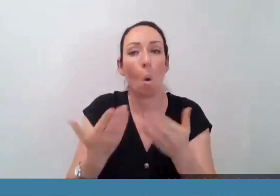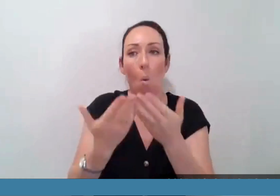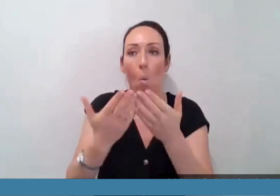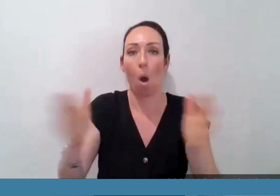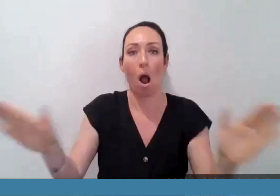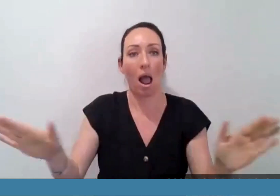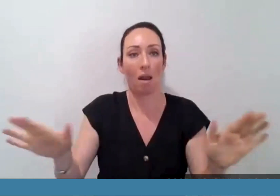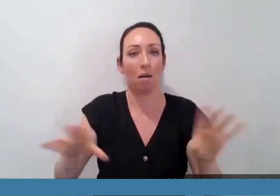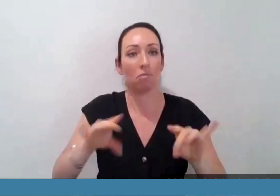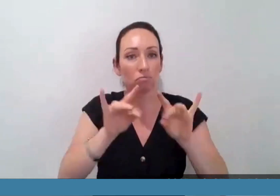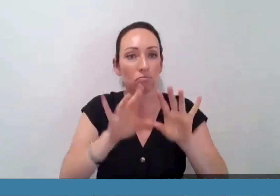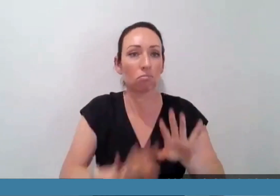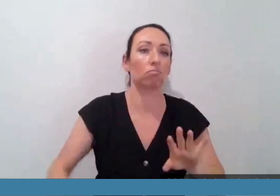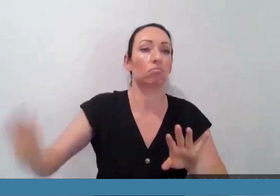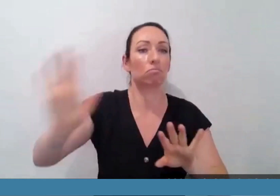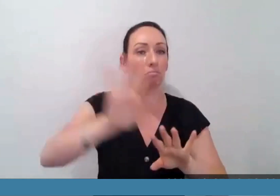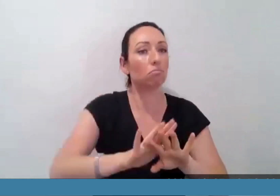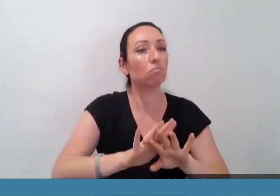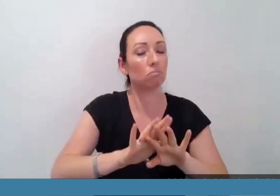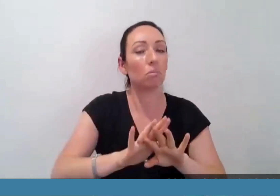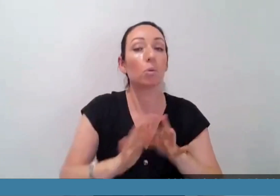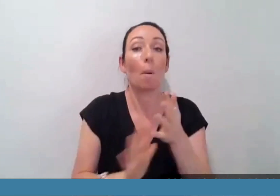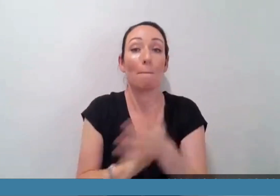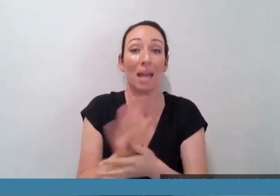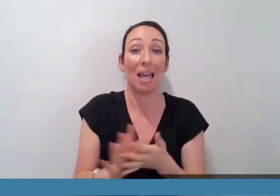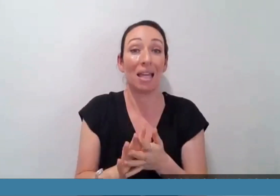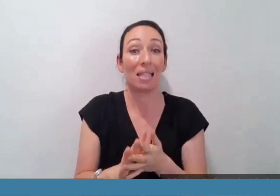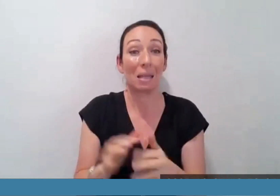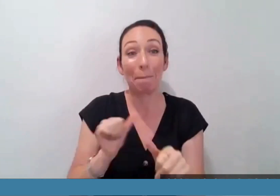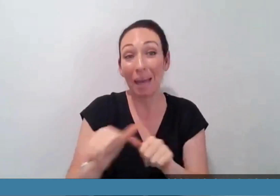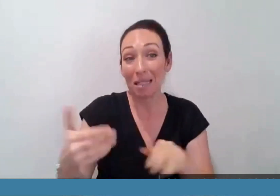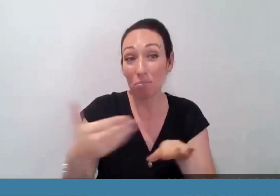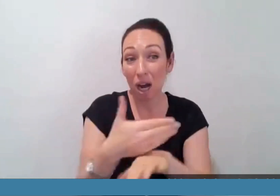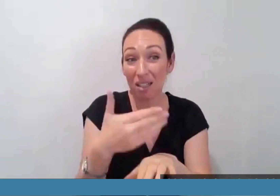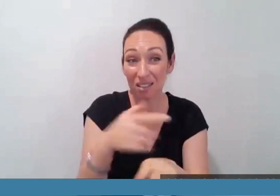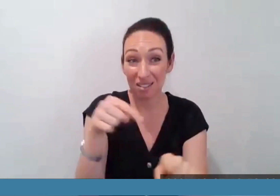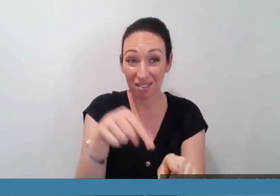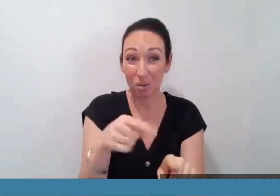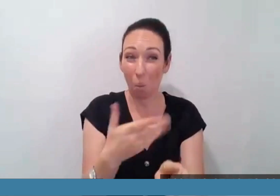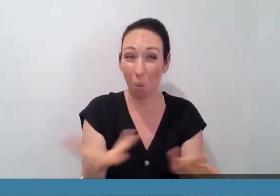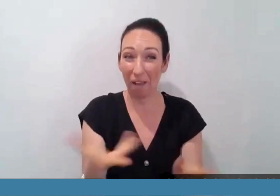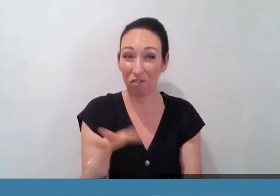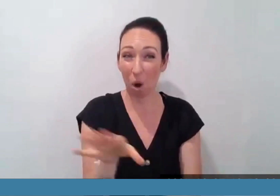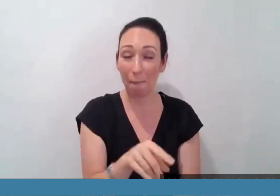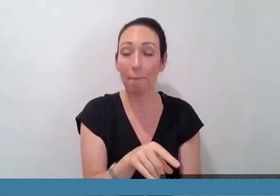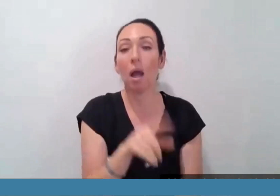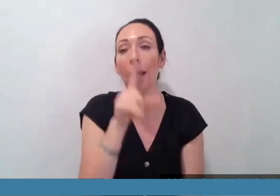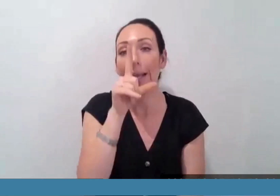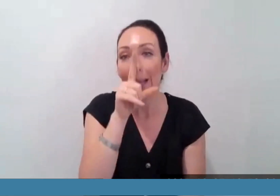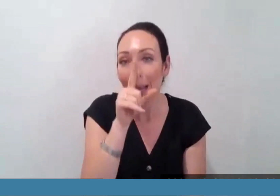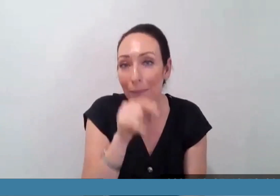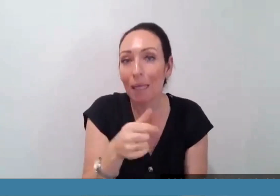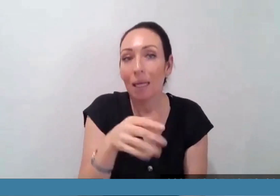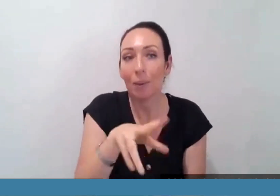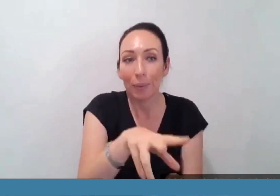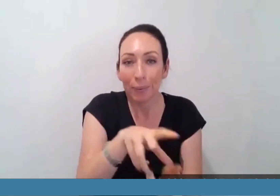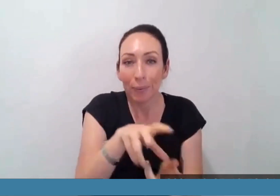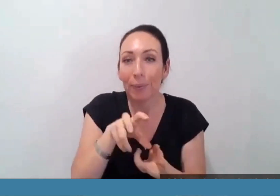In terms of where the best practice comes from, it can be drawing from what has come out of best